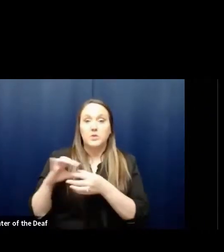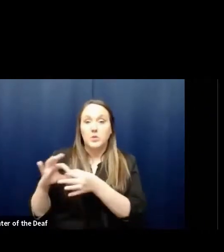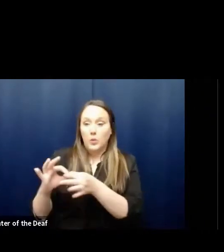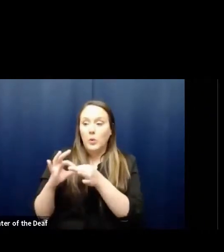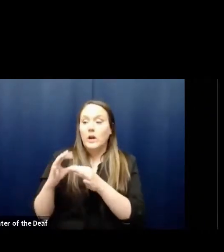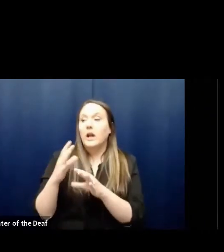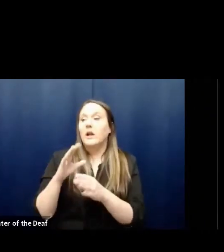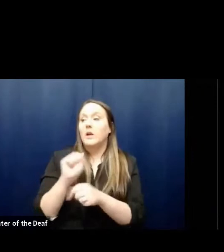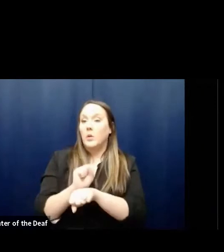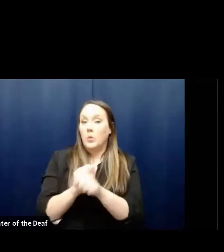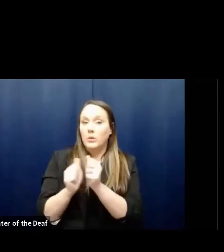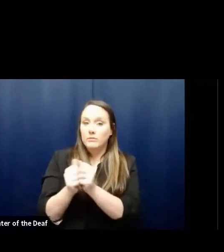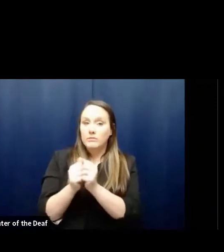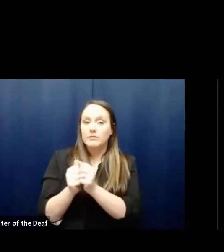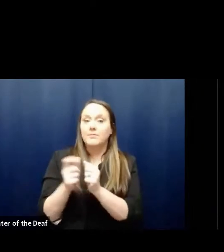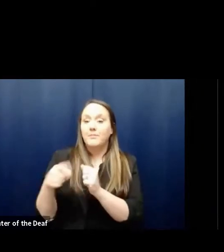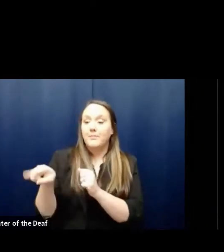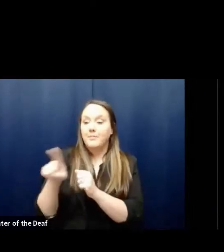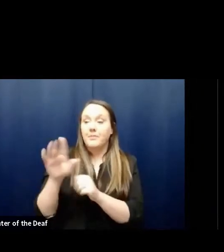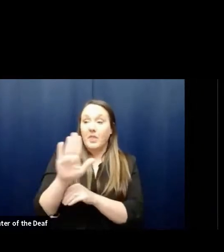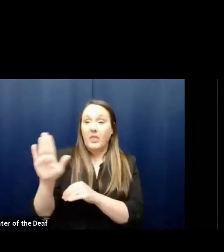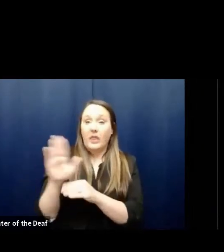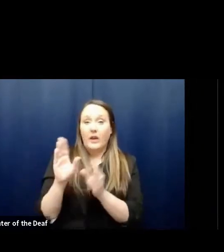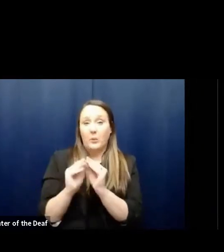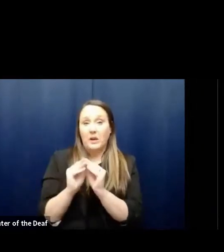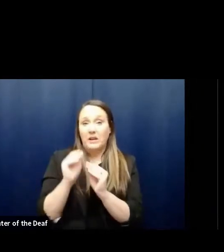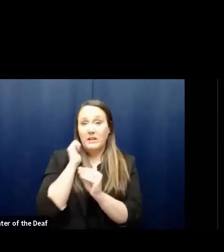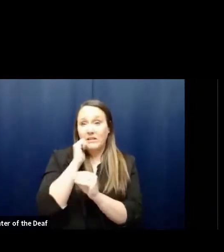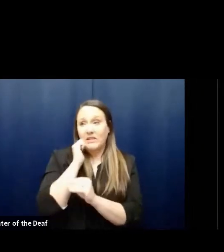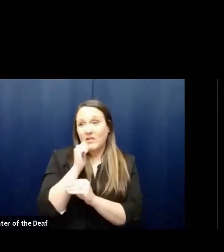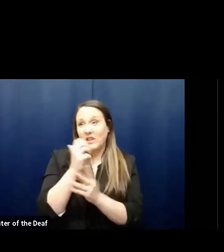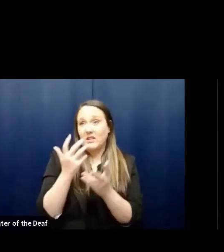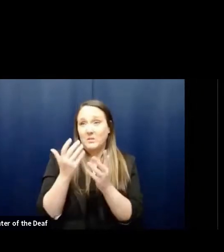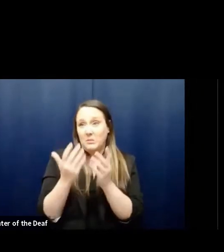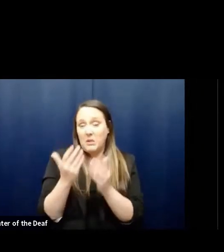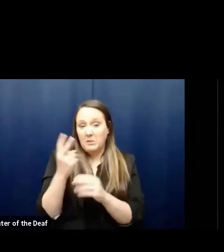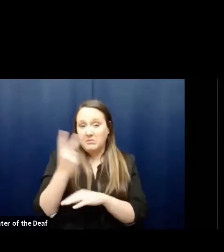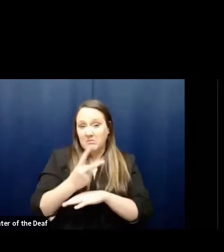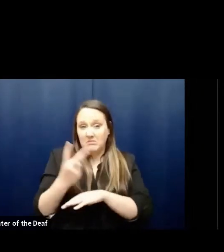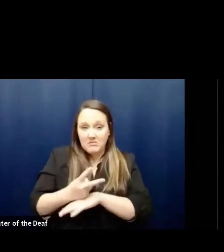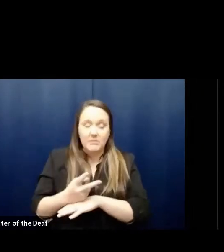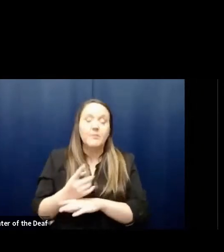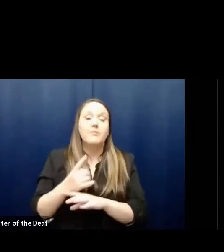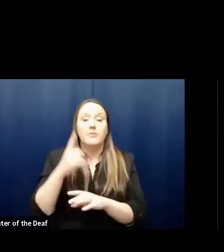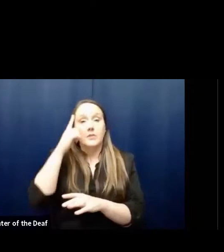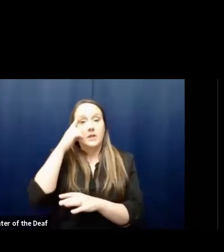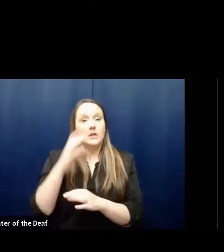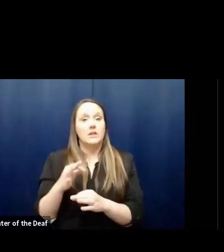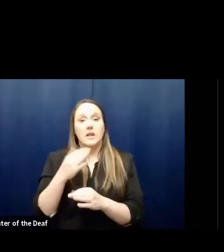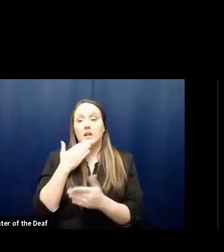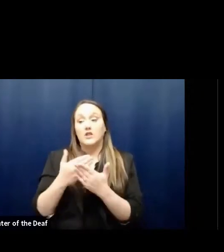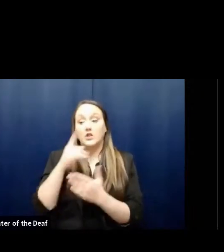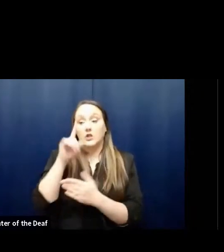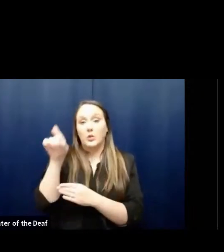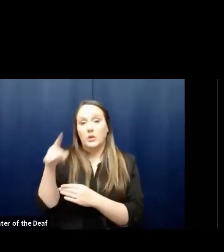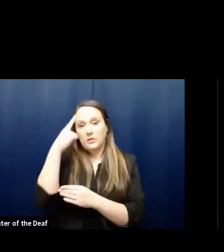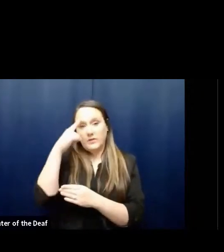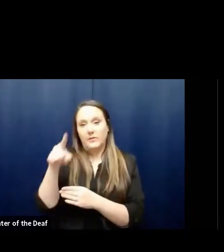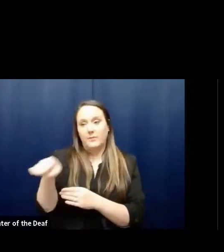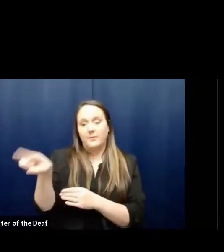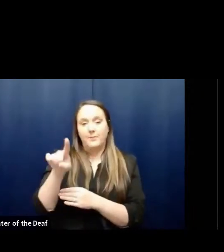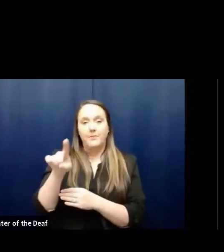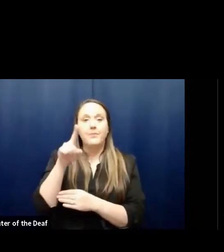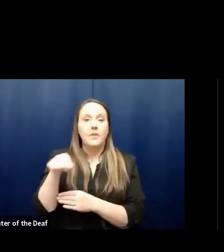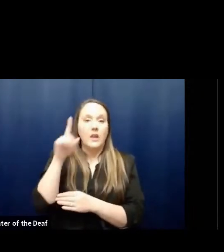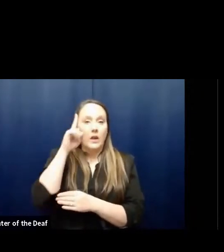collaborate. They're meeting almost daily, if not daily, to make those decisions. And those are great questions for them. Those decisions will